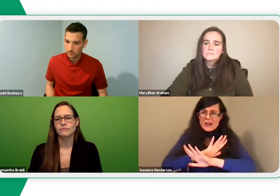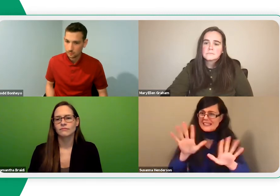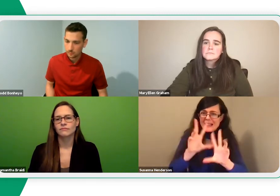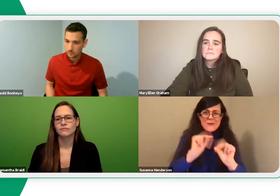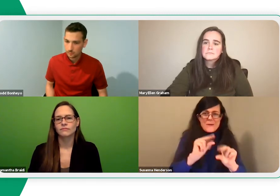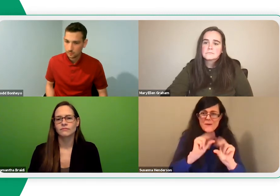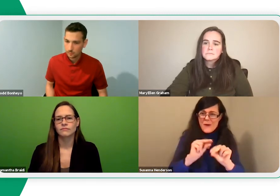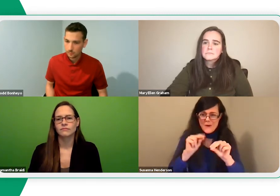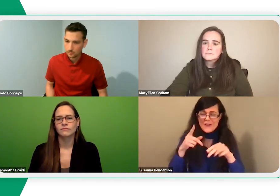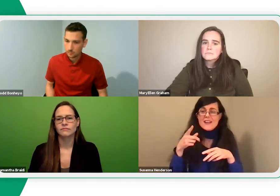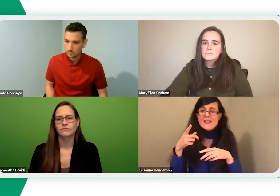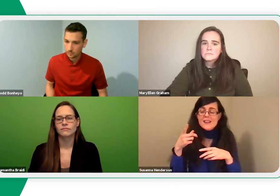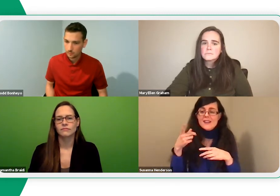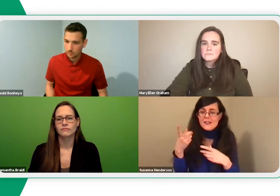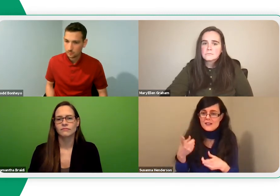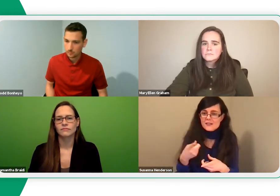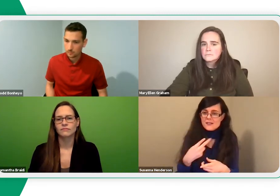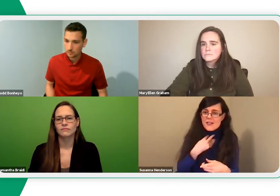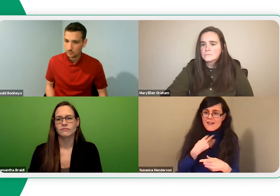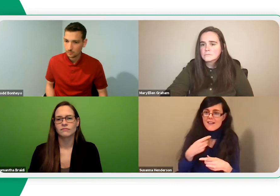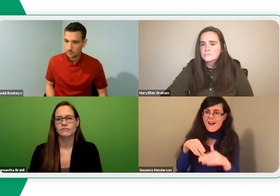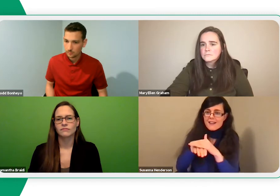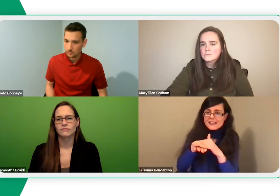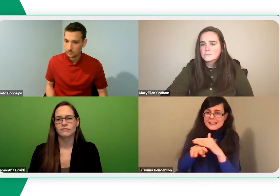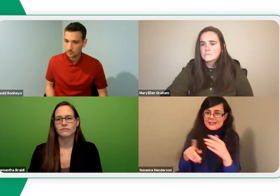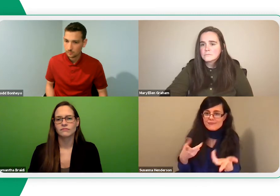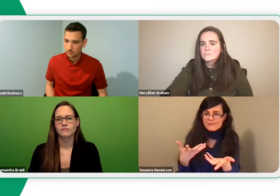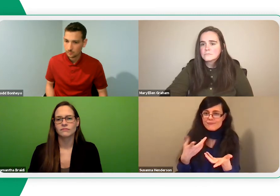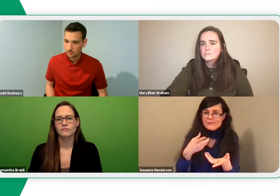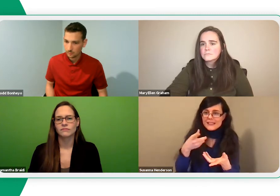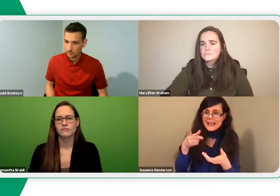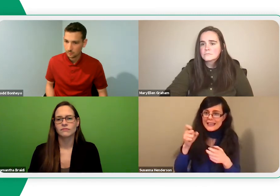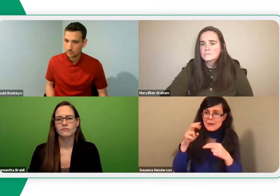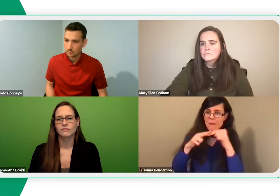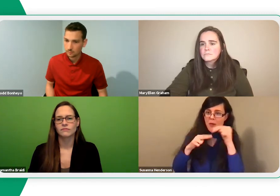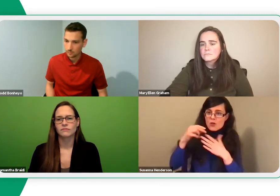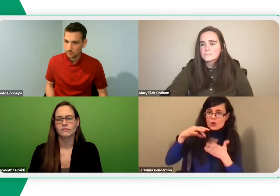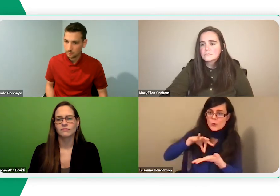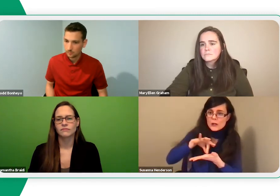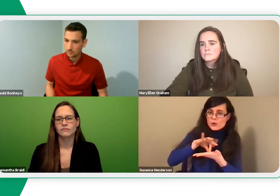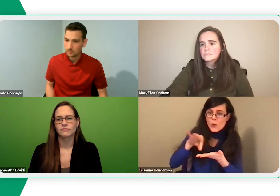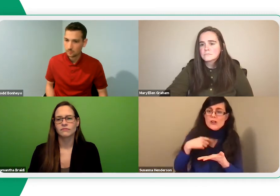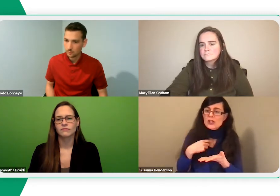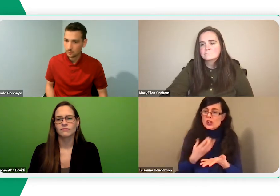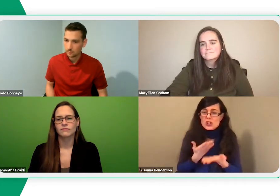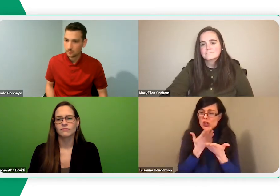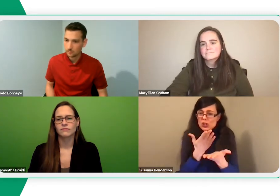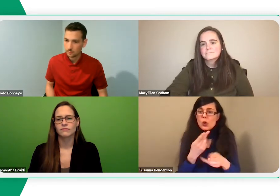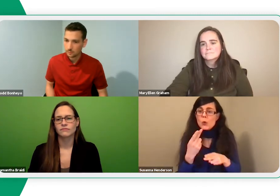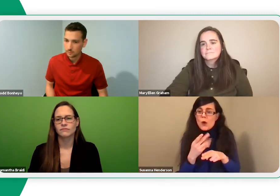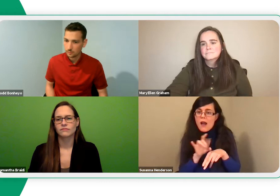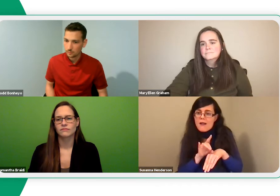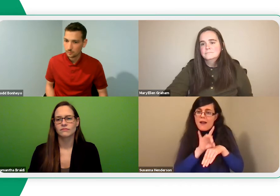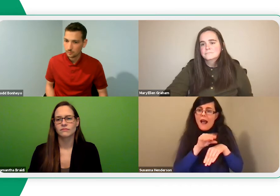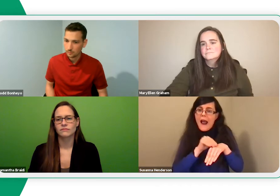deaf children are told, don't have credit cards, don't get a car loan, don't do all of this, because they don't have access to it. They